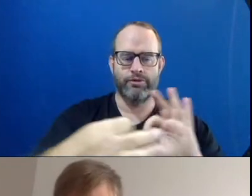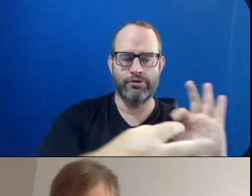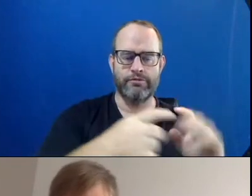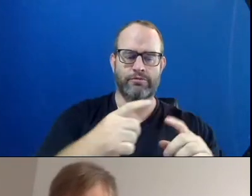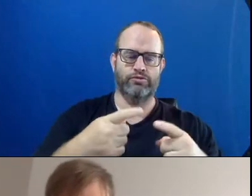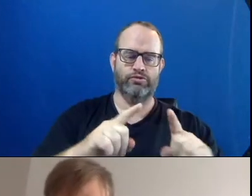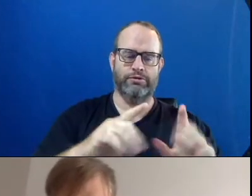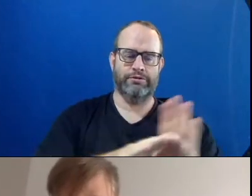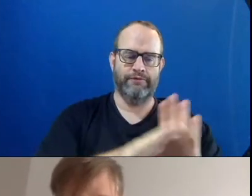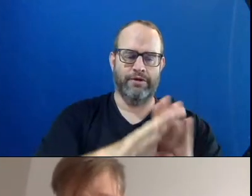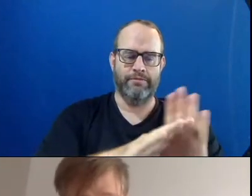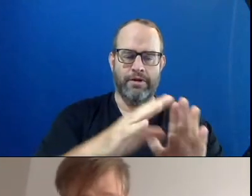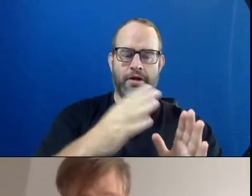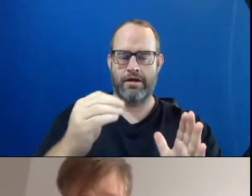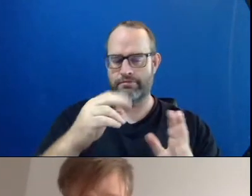Again,